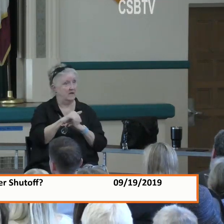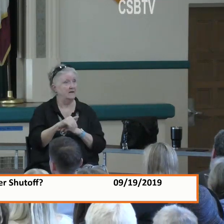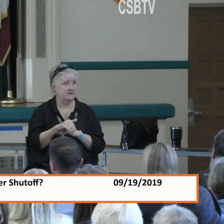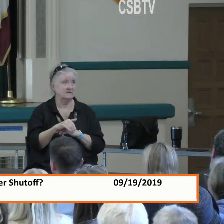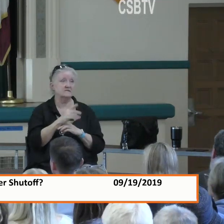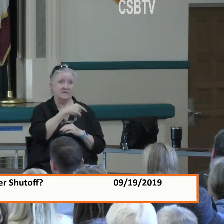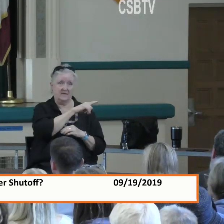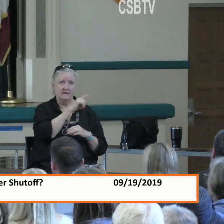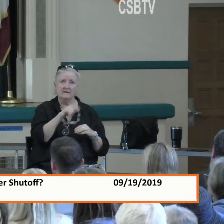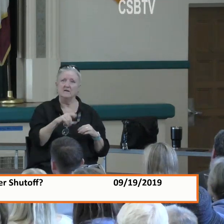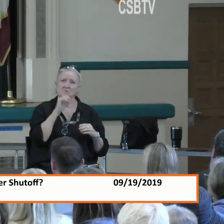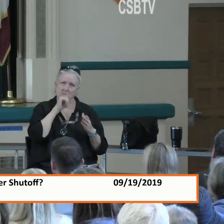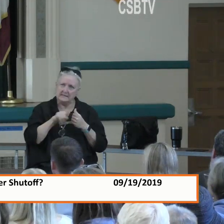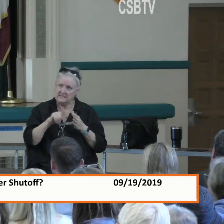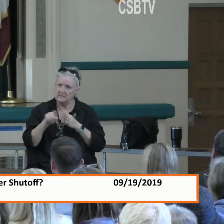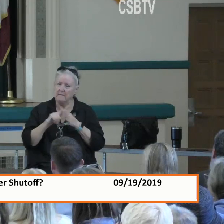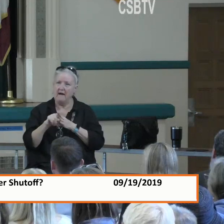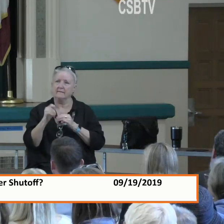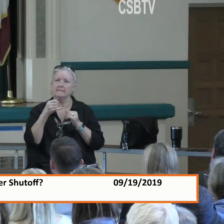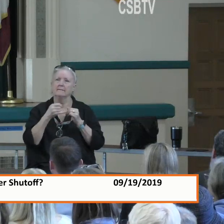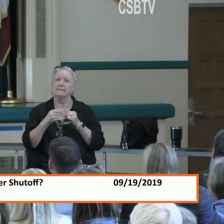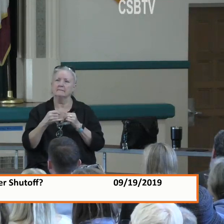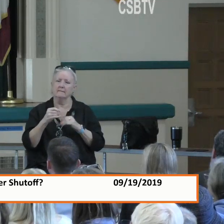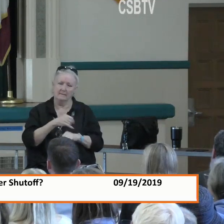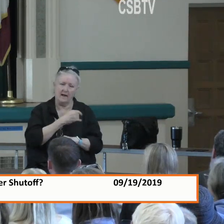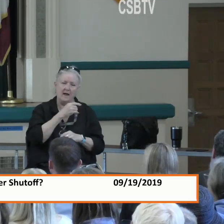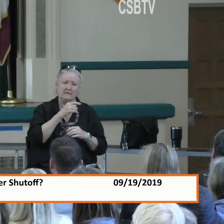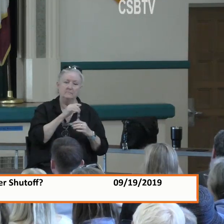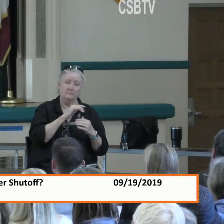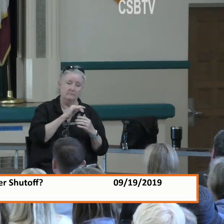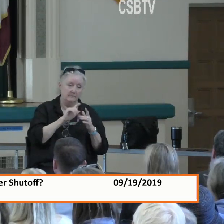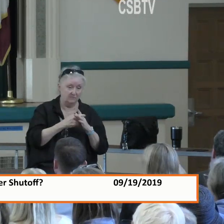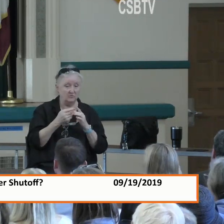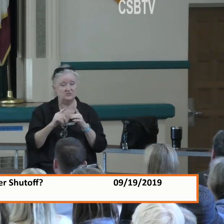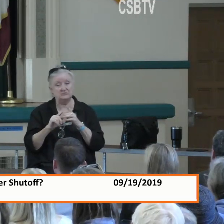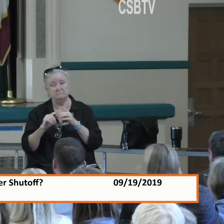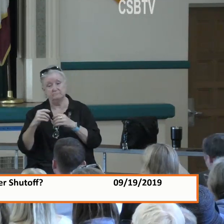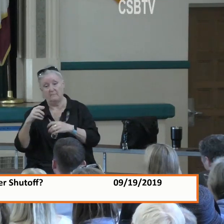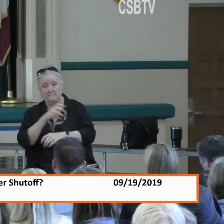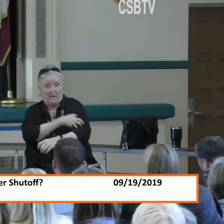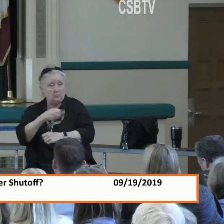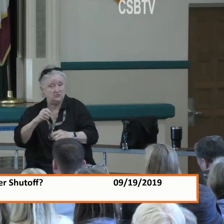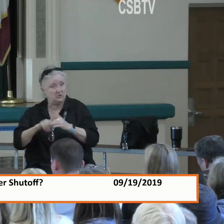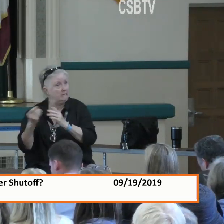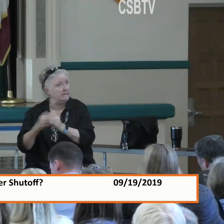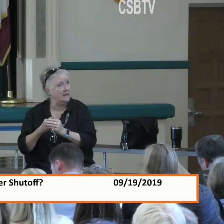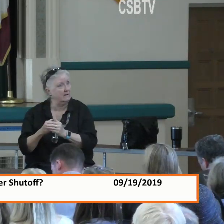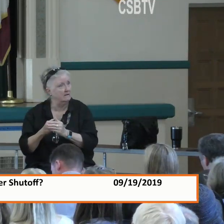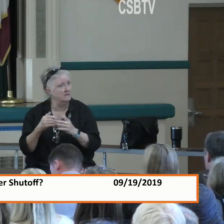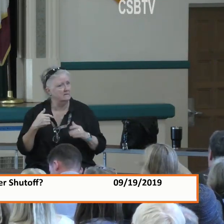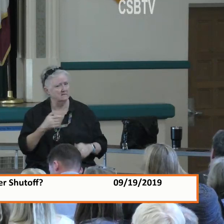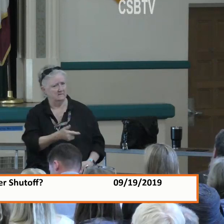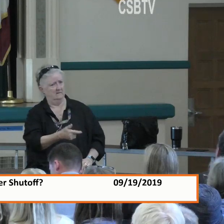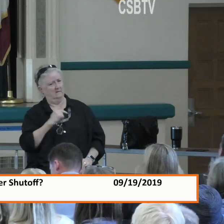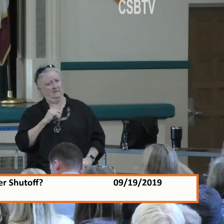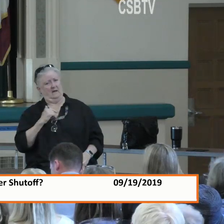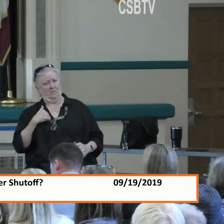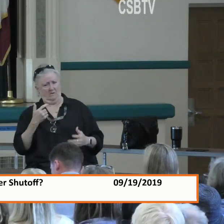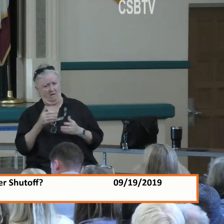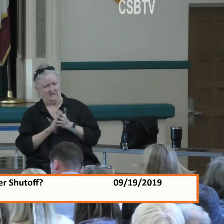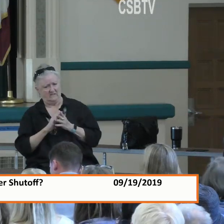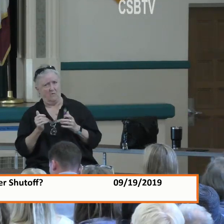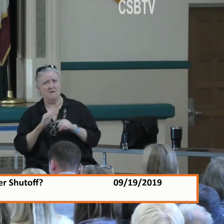they need to inspect the line before repowering. And what we're asking for is enough staffing so